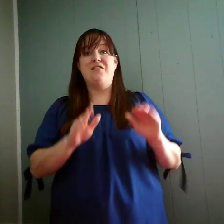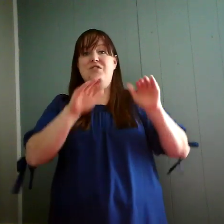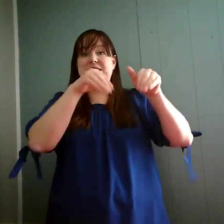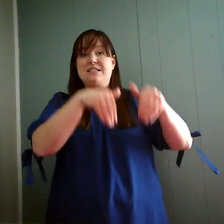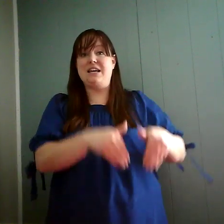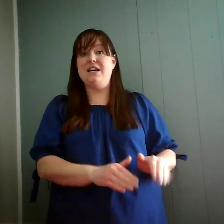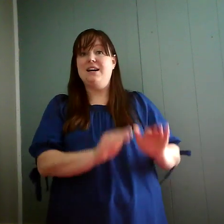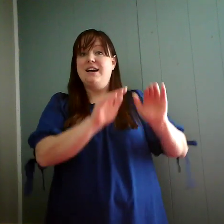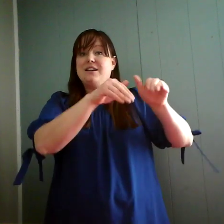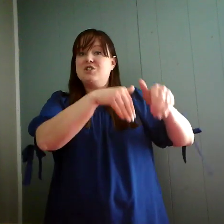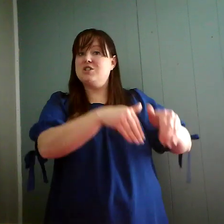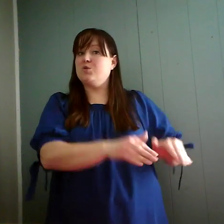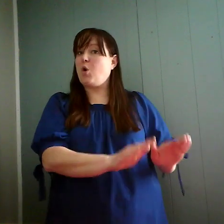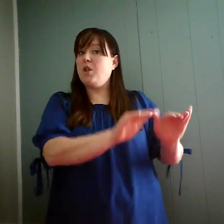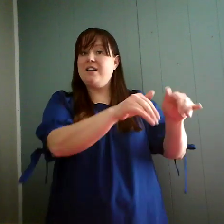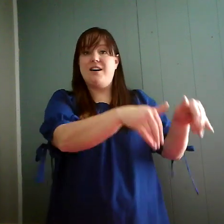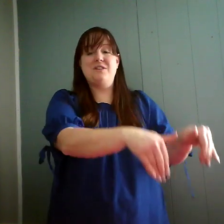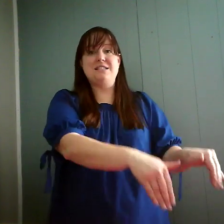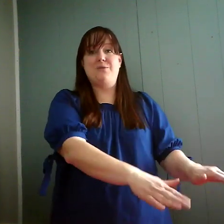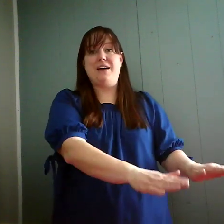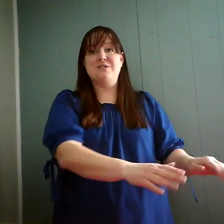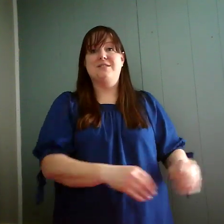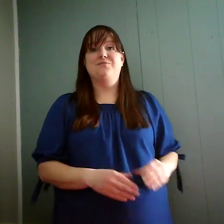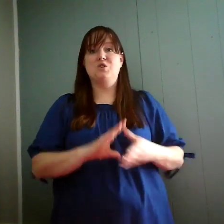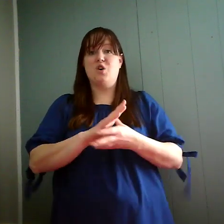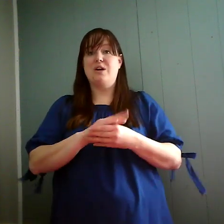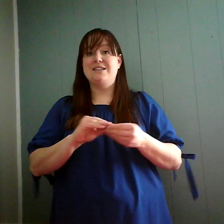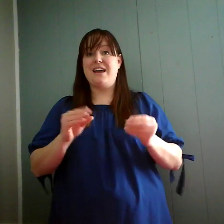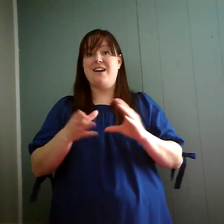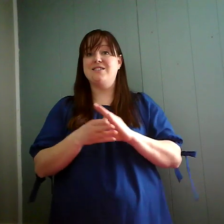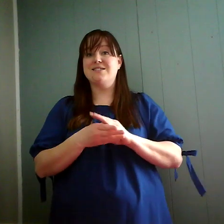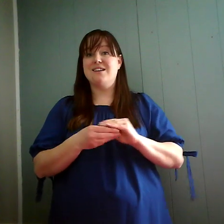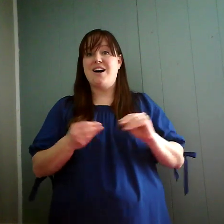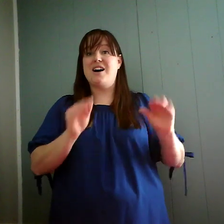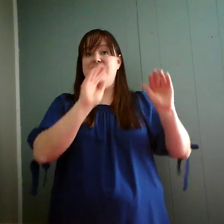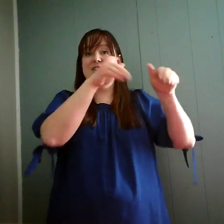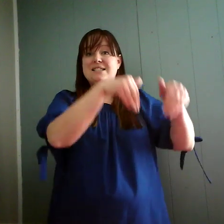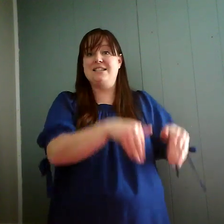the sea, and this is just the rolling of the sea waves. So tales of the